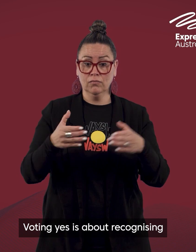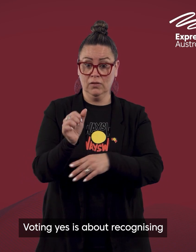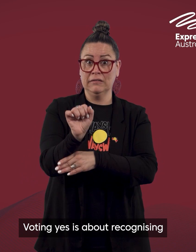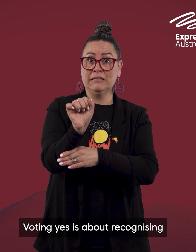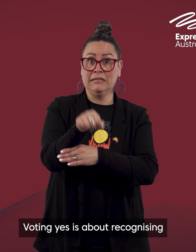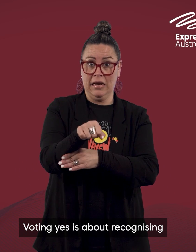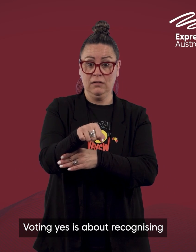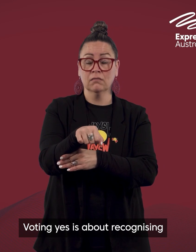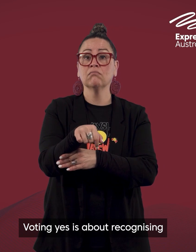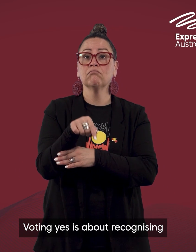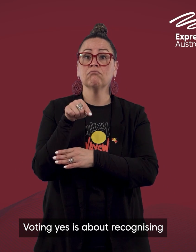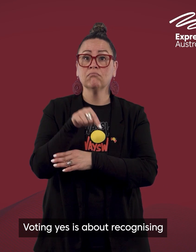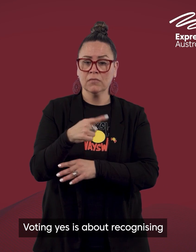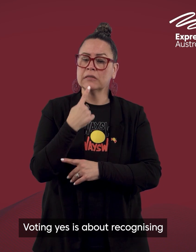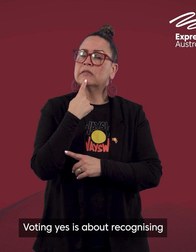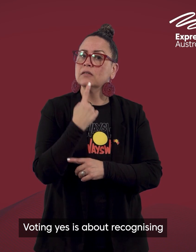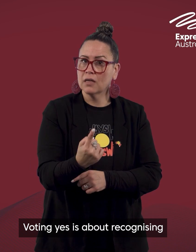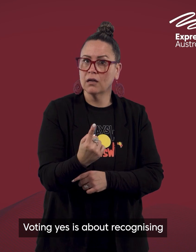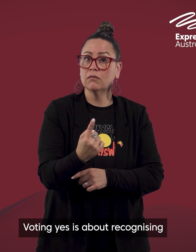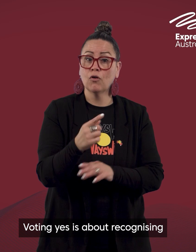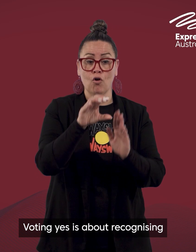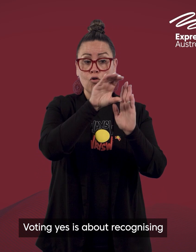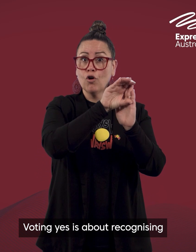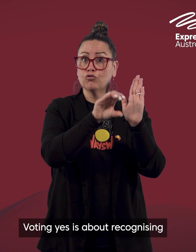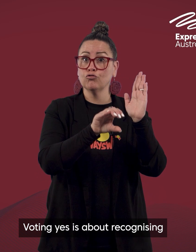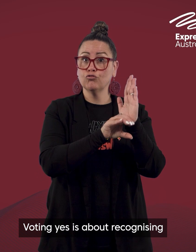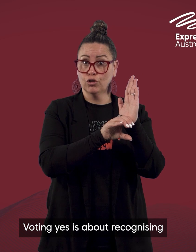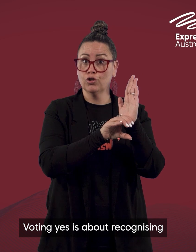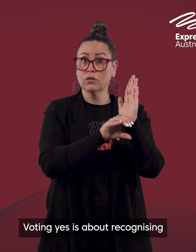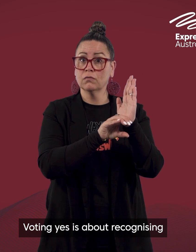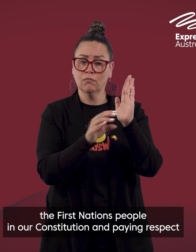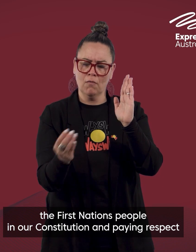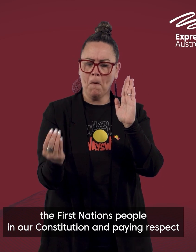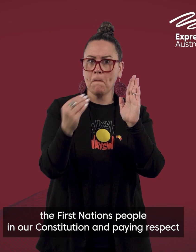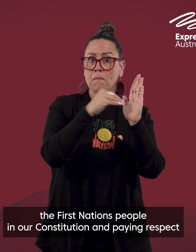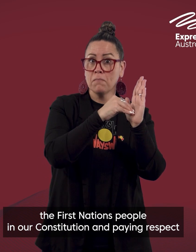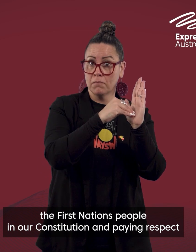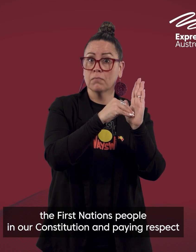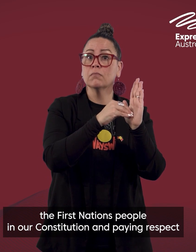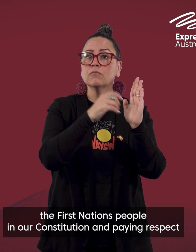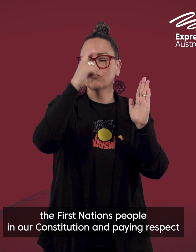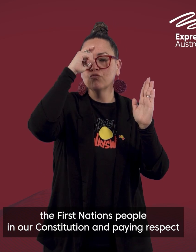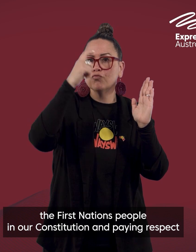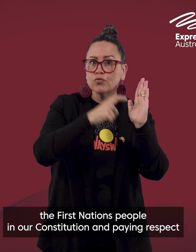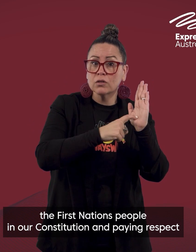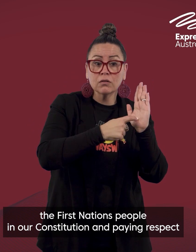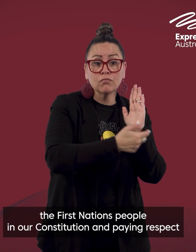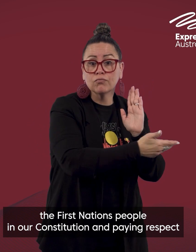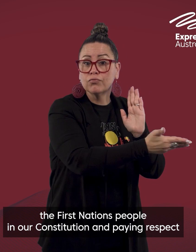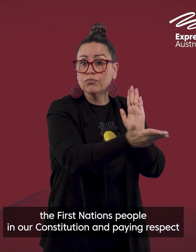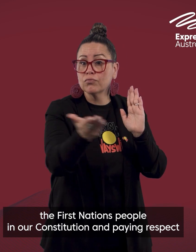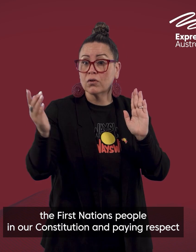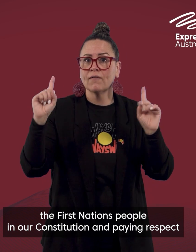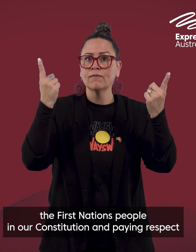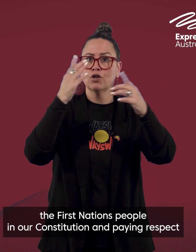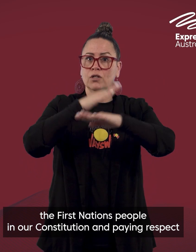Voting yes is about recognising the First Nations people in our Constitution and